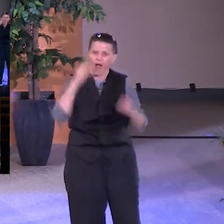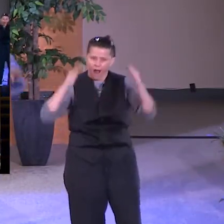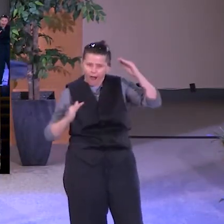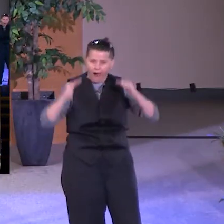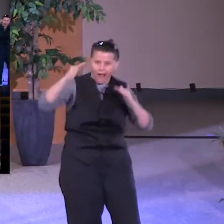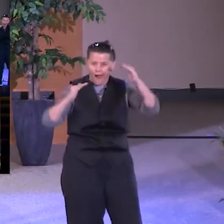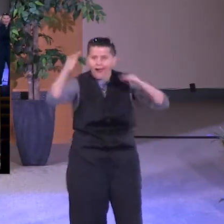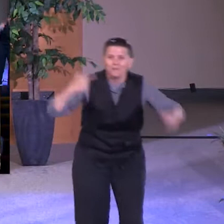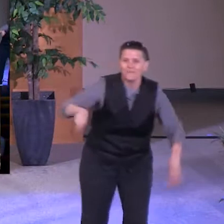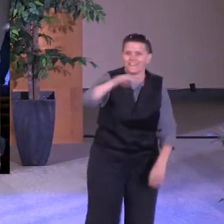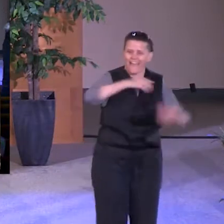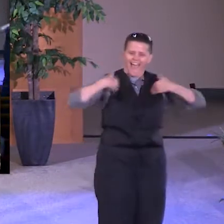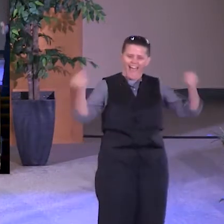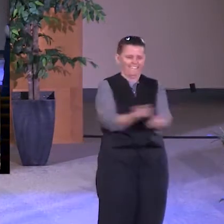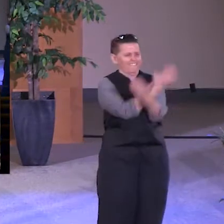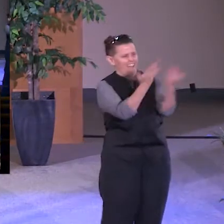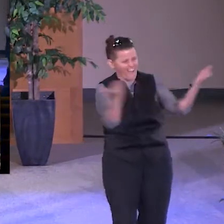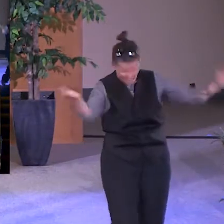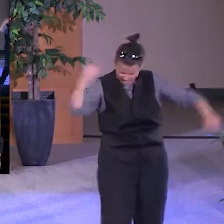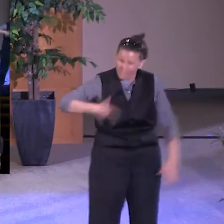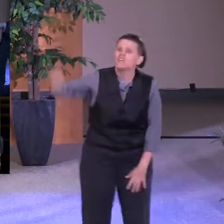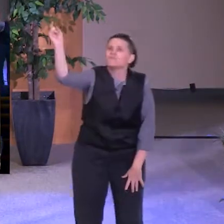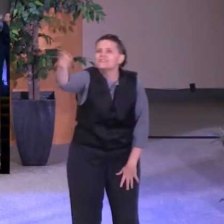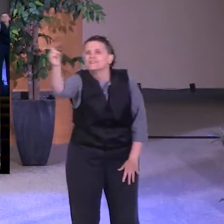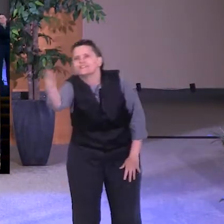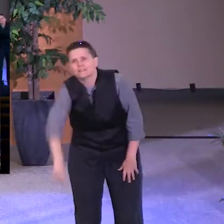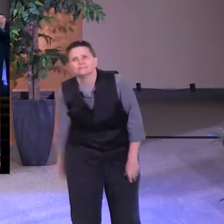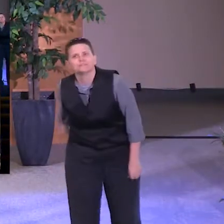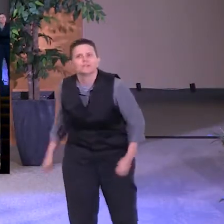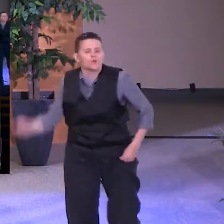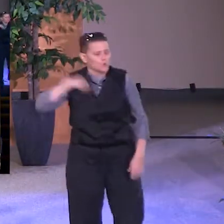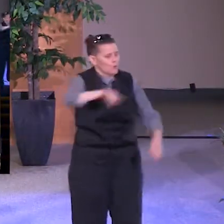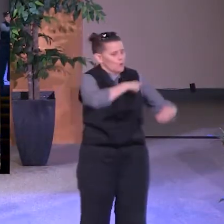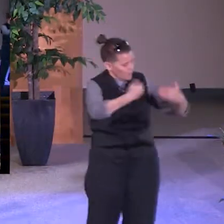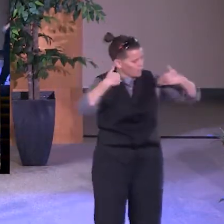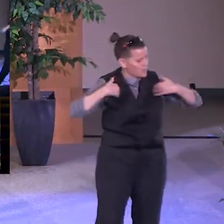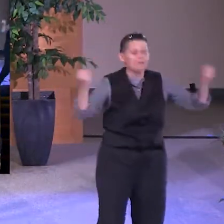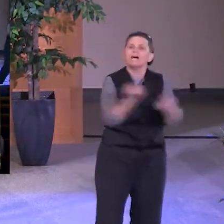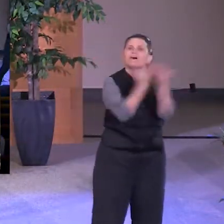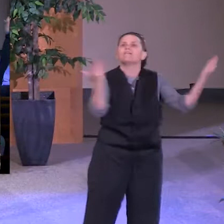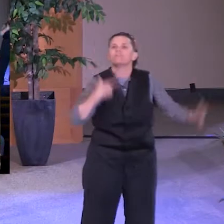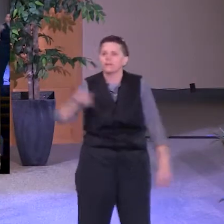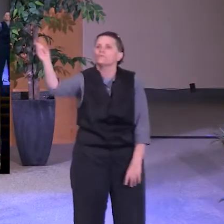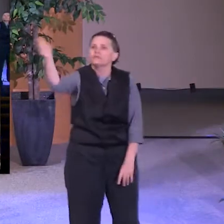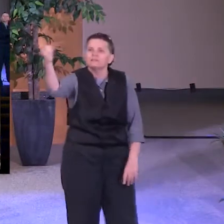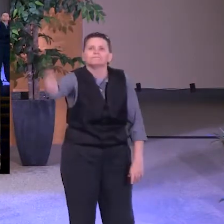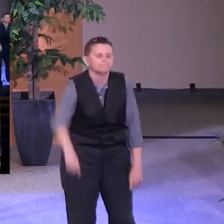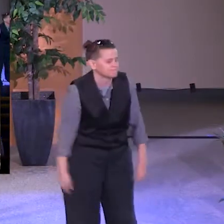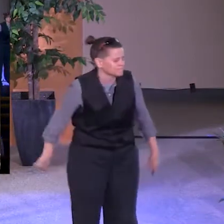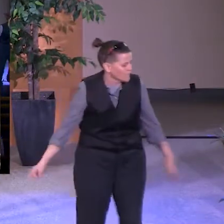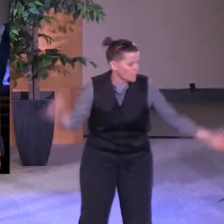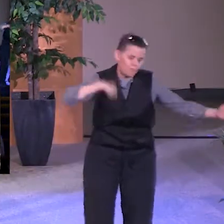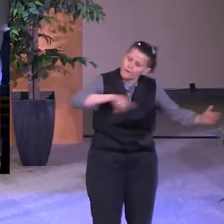everything we need. We got everything. Our God's got everything we need. Whatever you need. We got everything we need. The